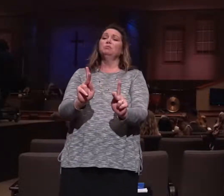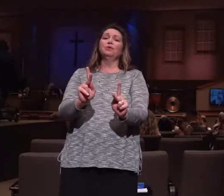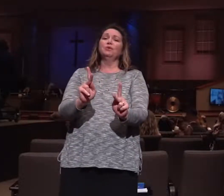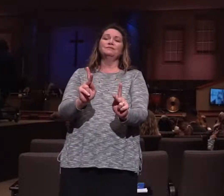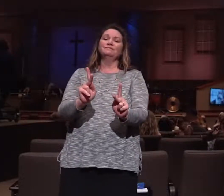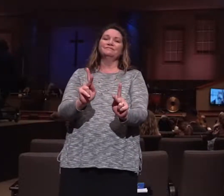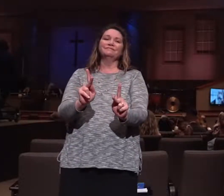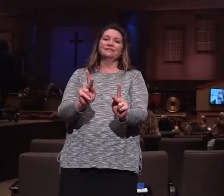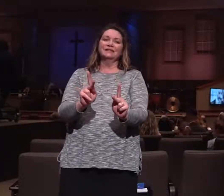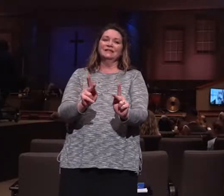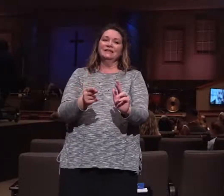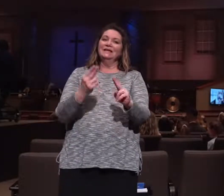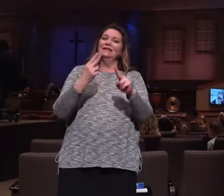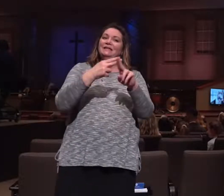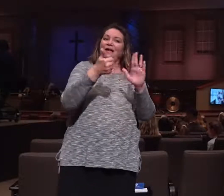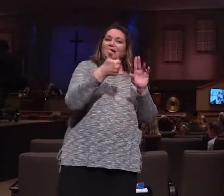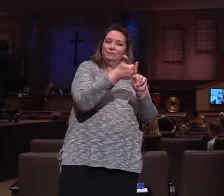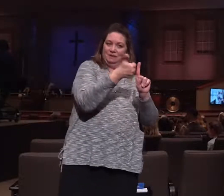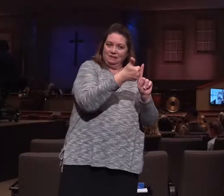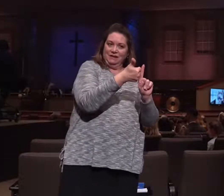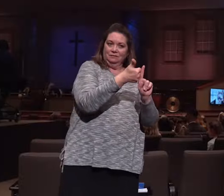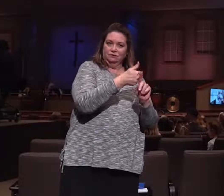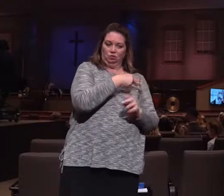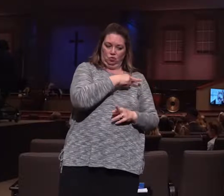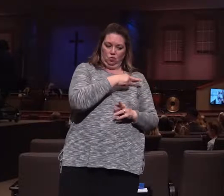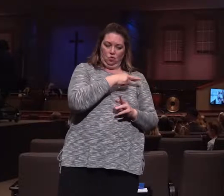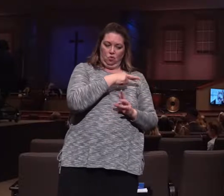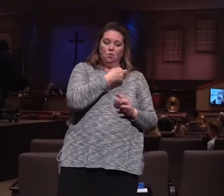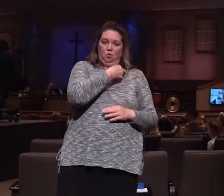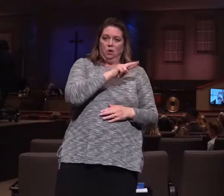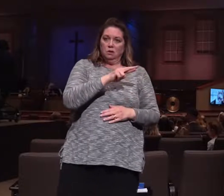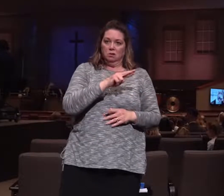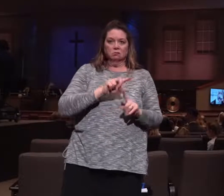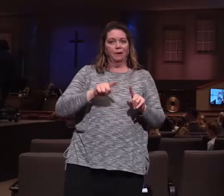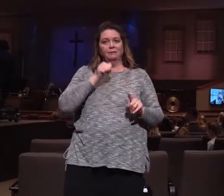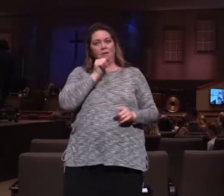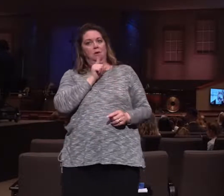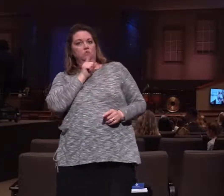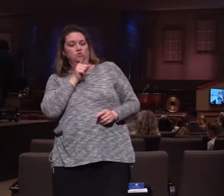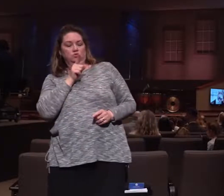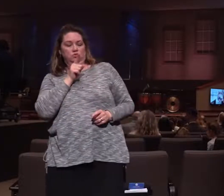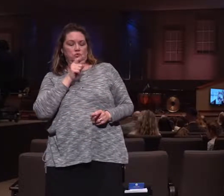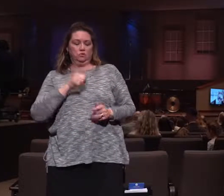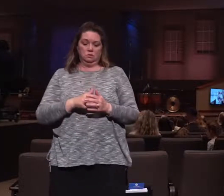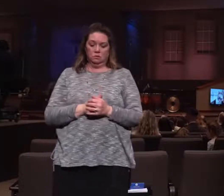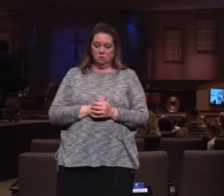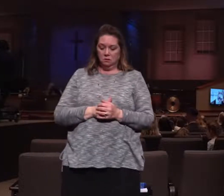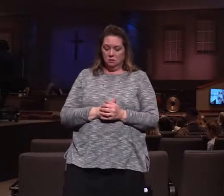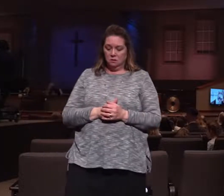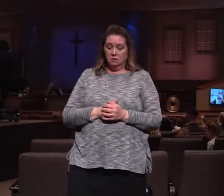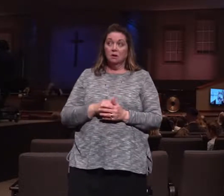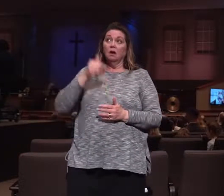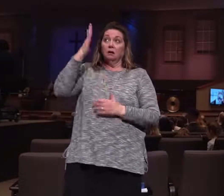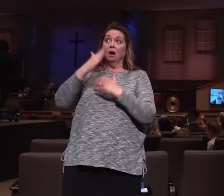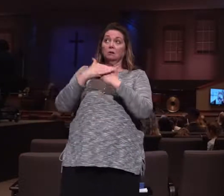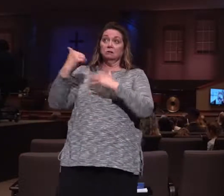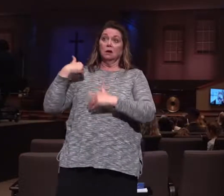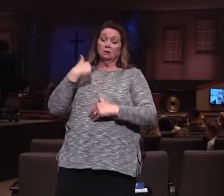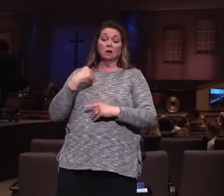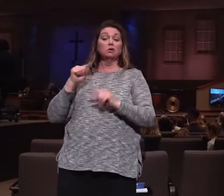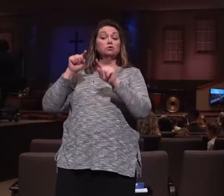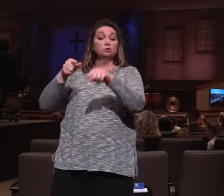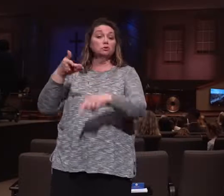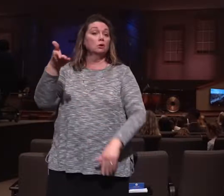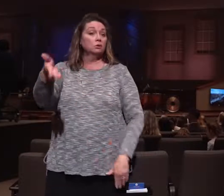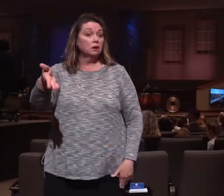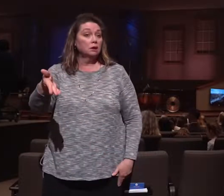are the Hendricks family, and God has called us to plant churches in this spiritually desolate city. Will